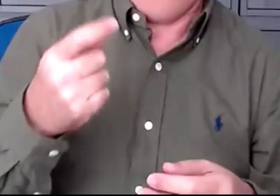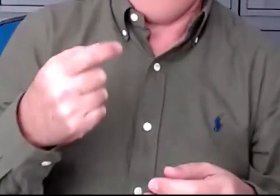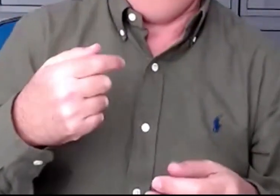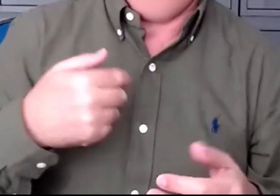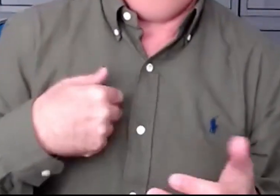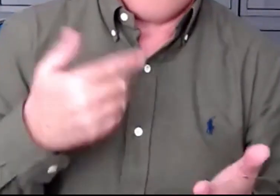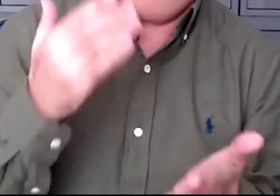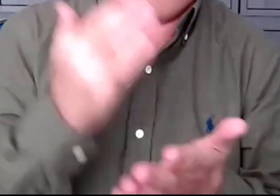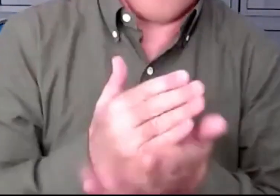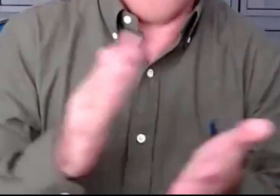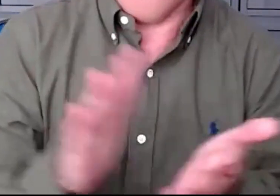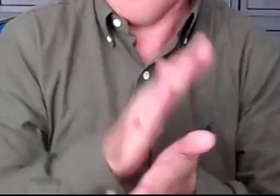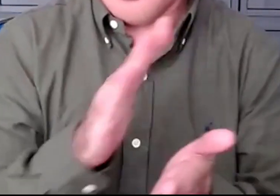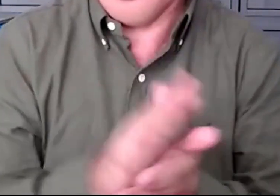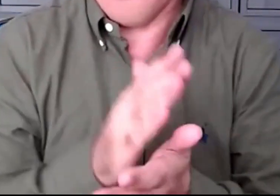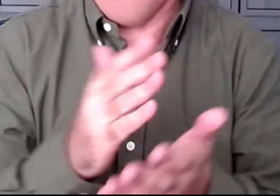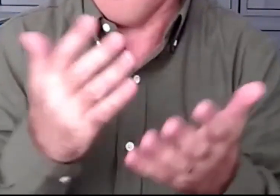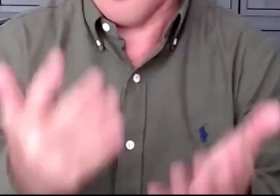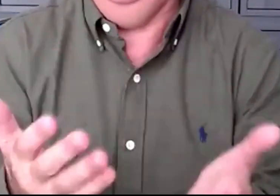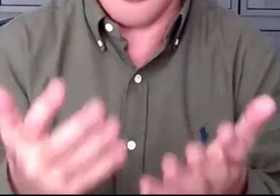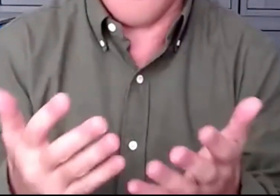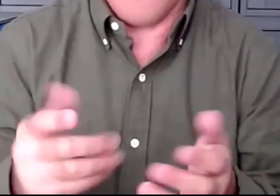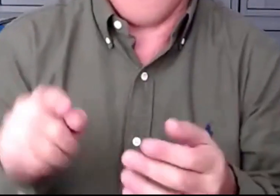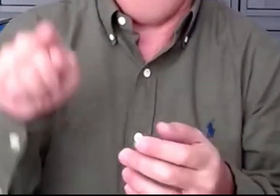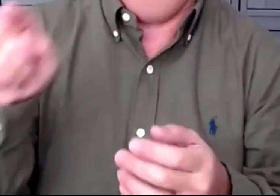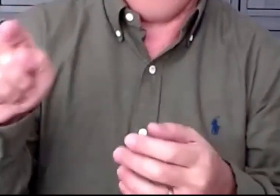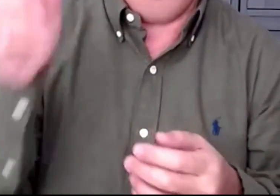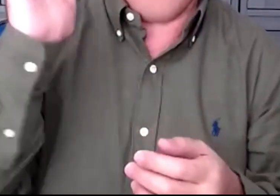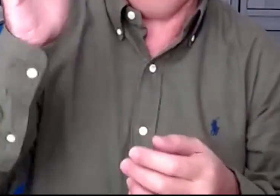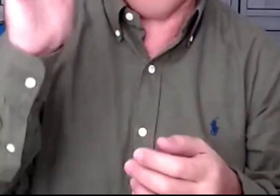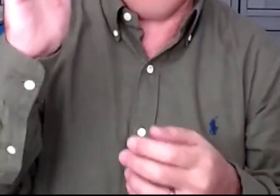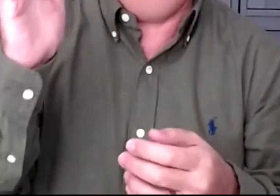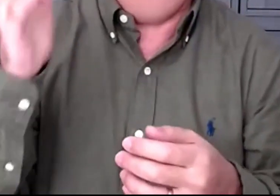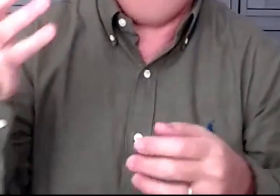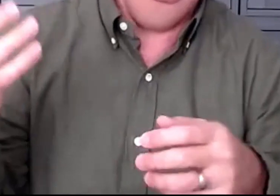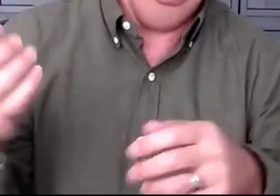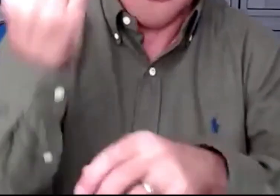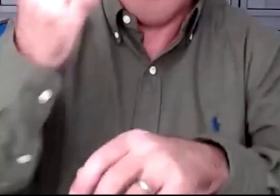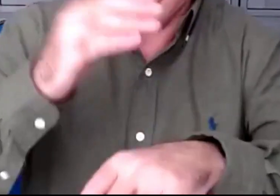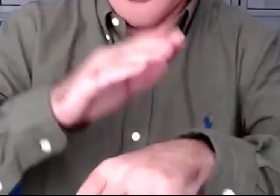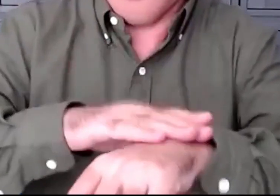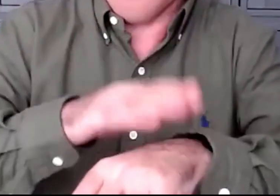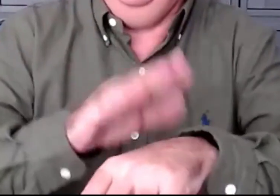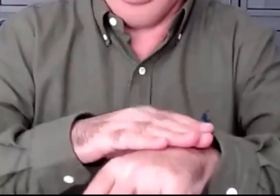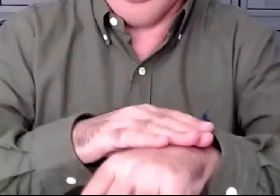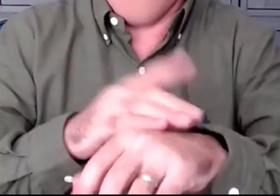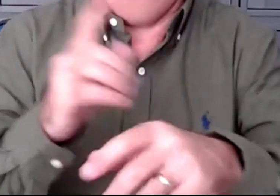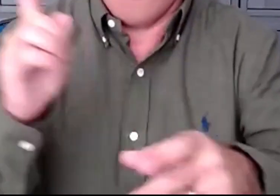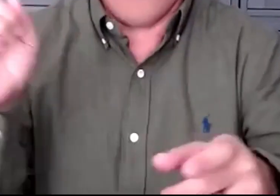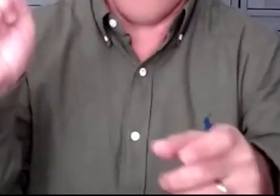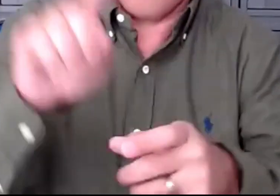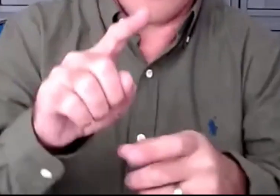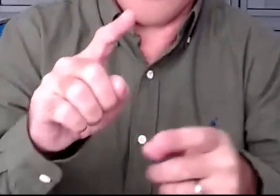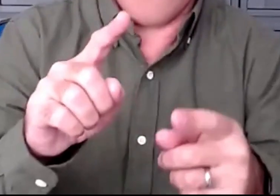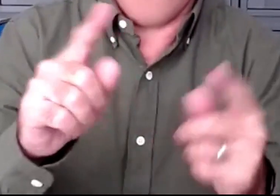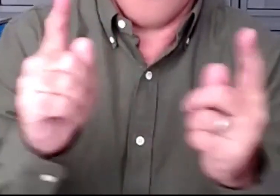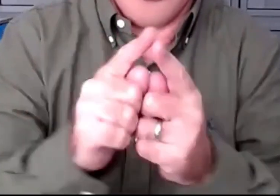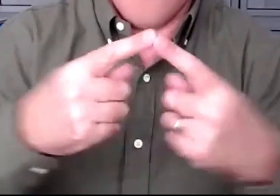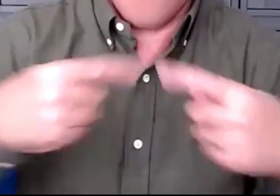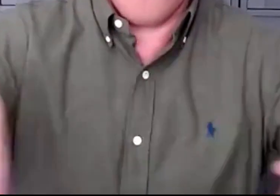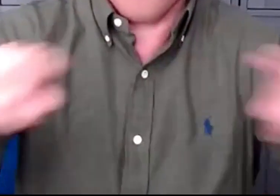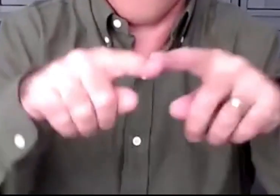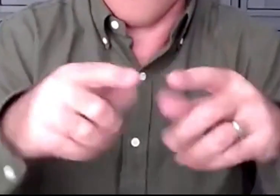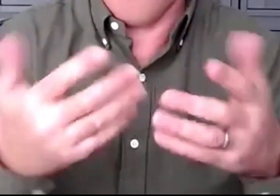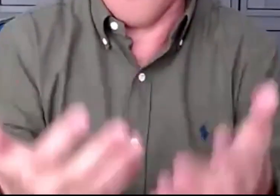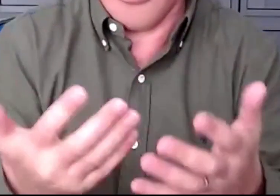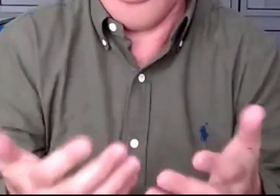So you can imagine we are so pleased to welcome today our speaker. Really